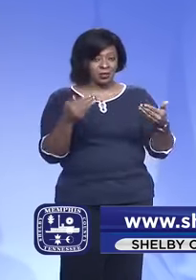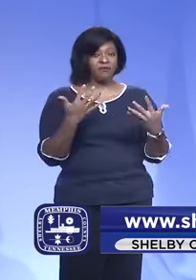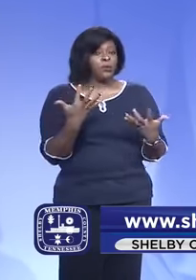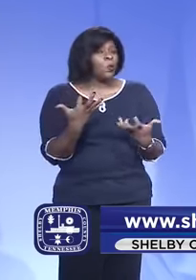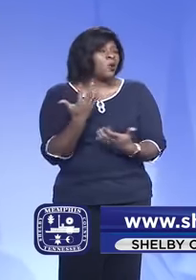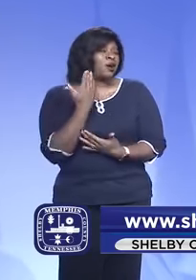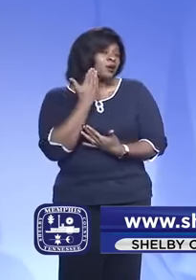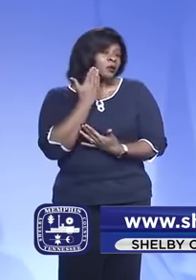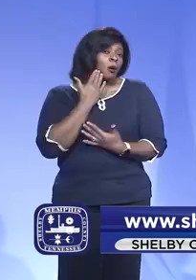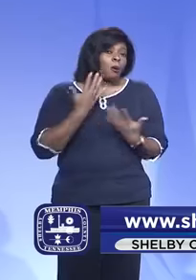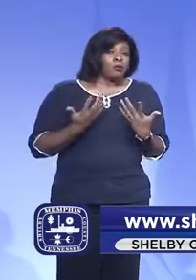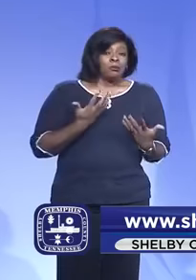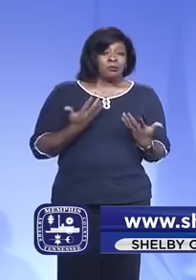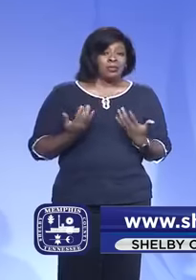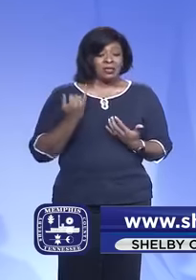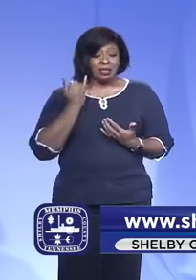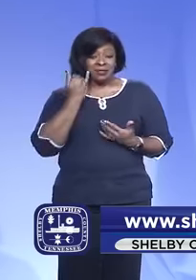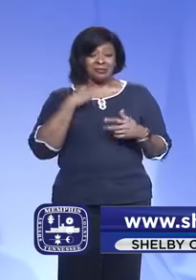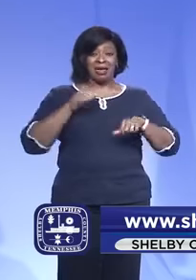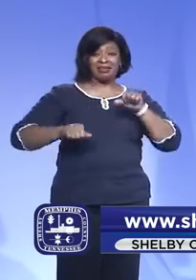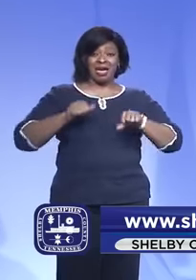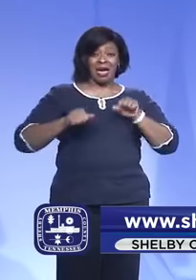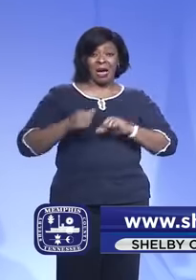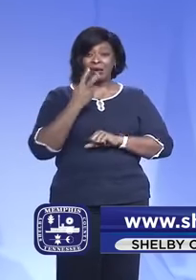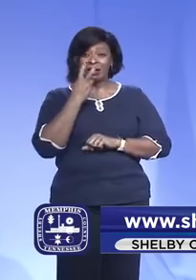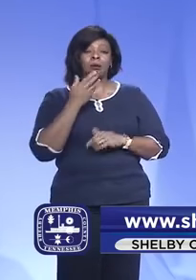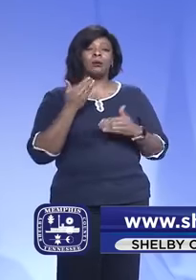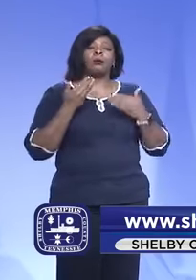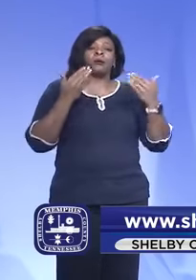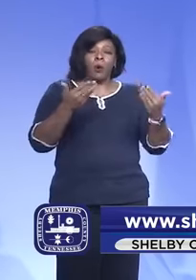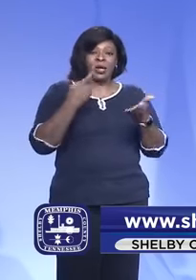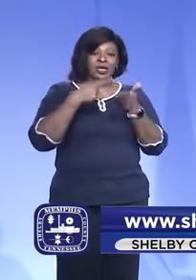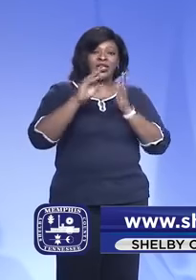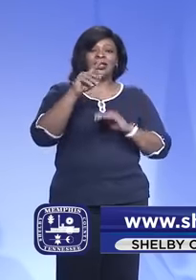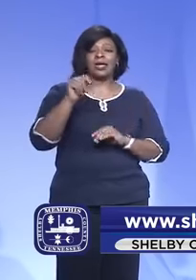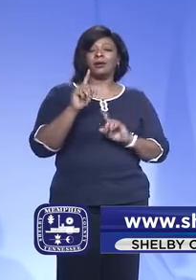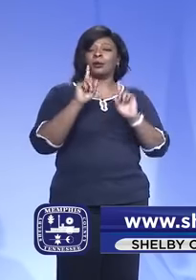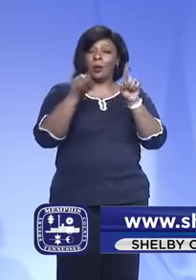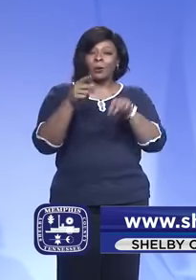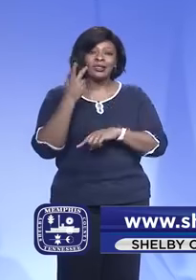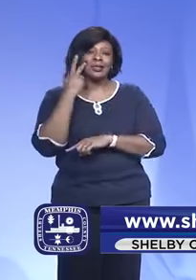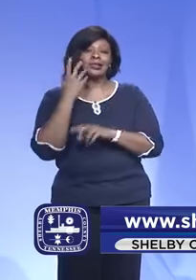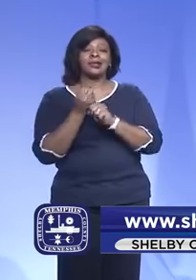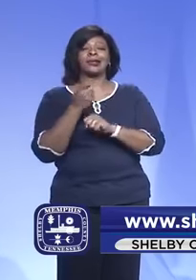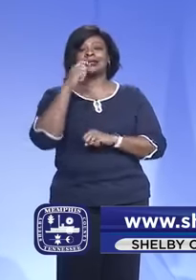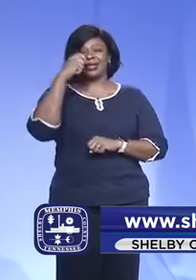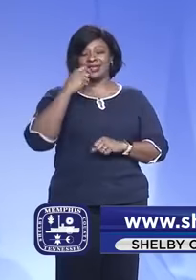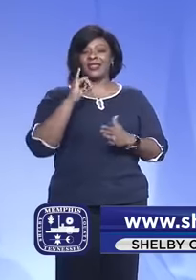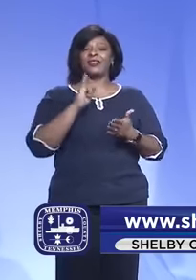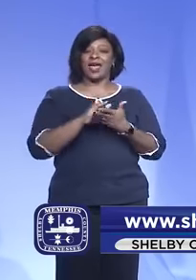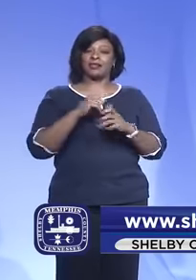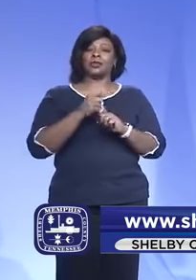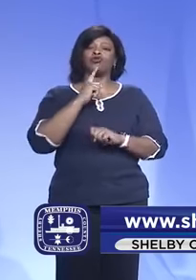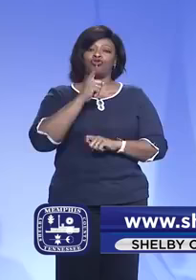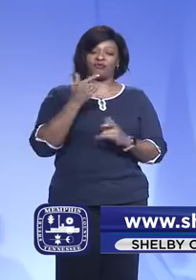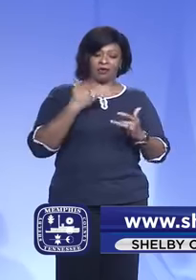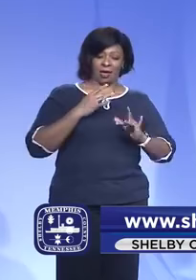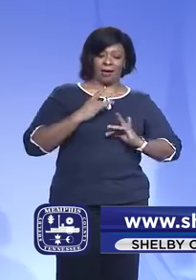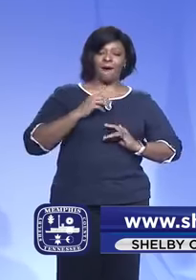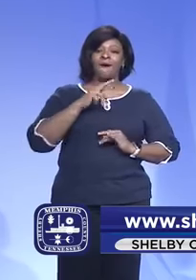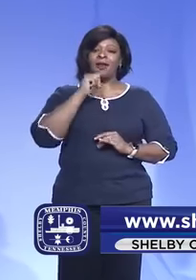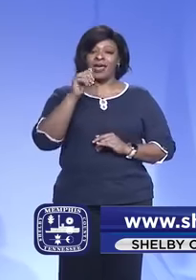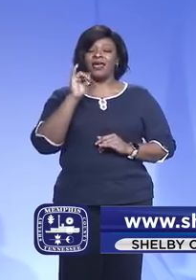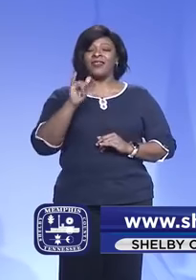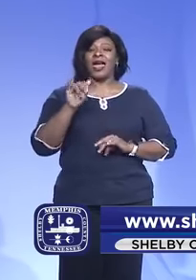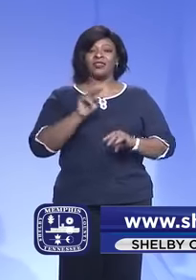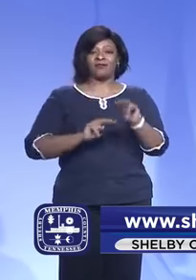know, if in doubt, get it checked out. Go get tested. That's the assurance testing. That's the